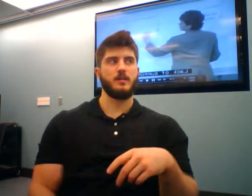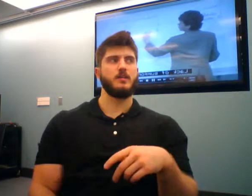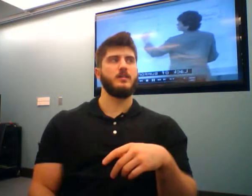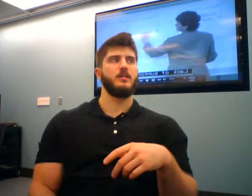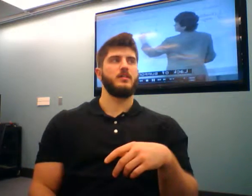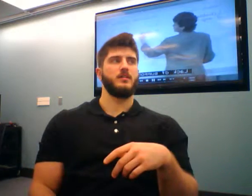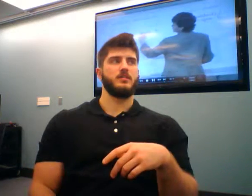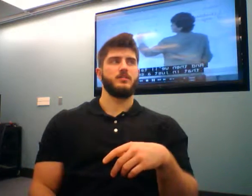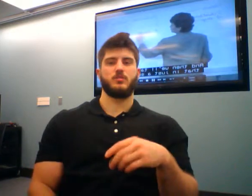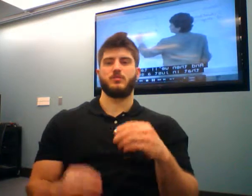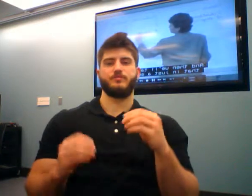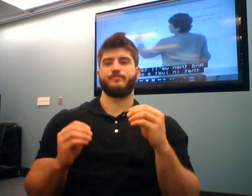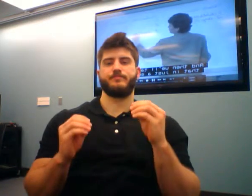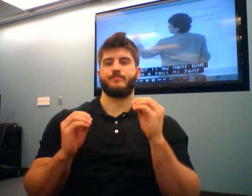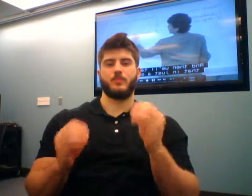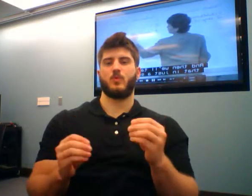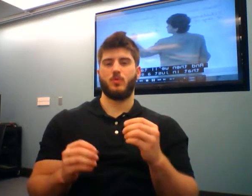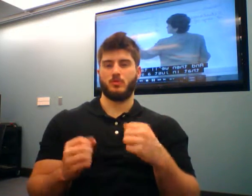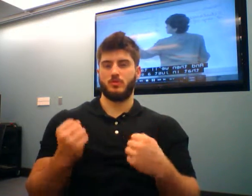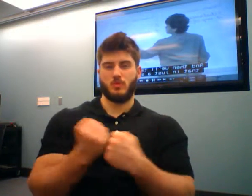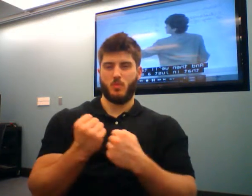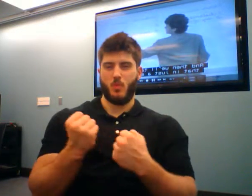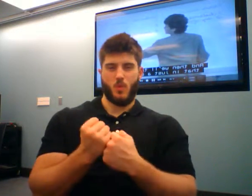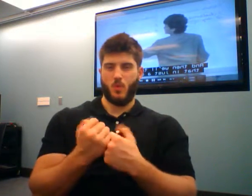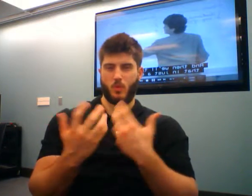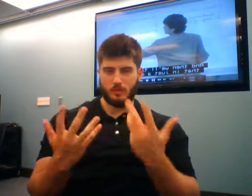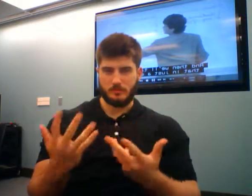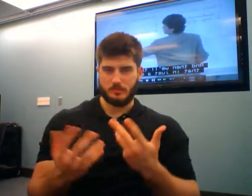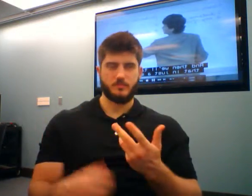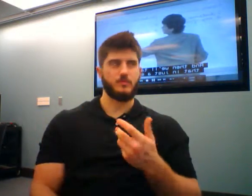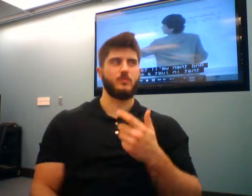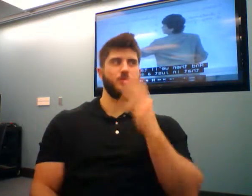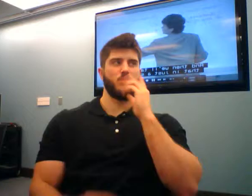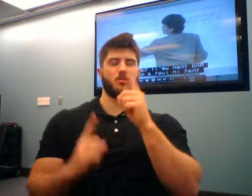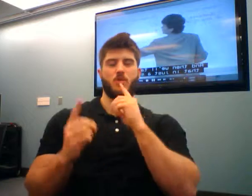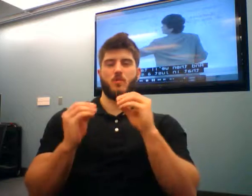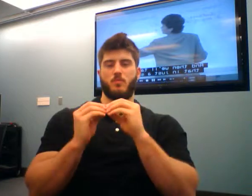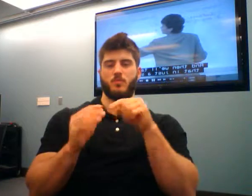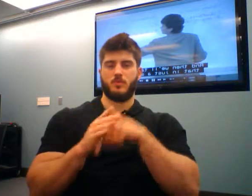Lack of support. And we'll talk about that in just a second.